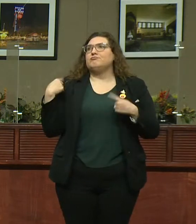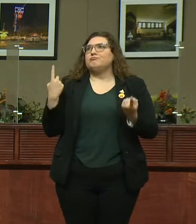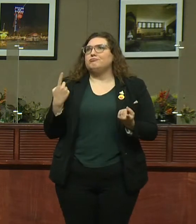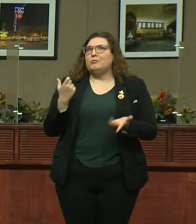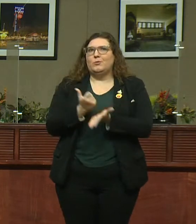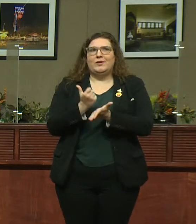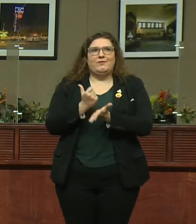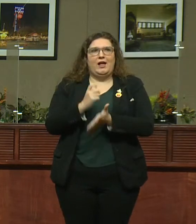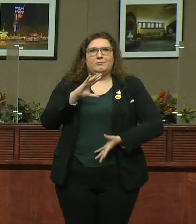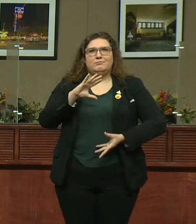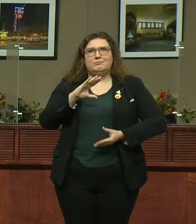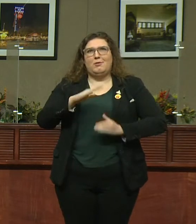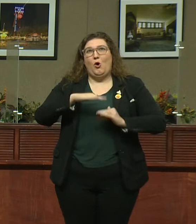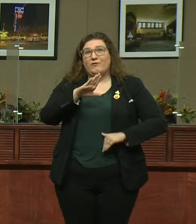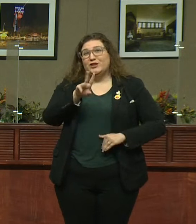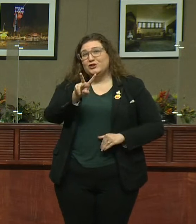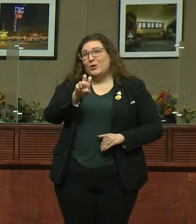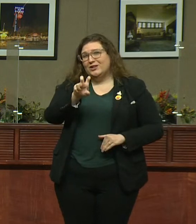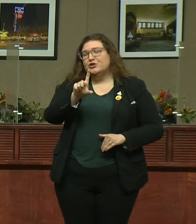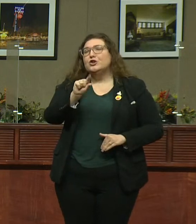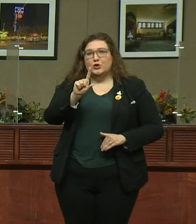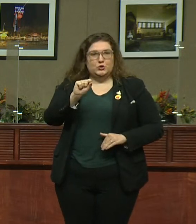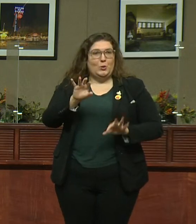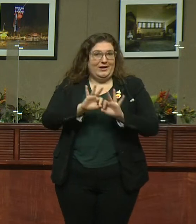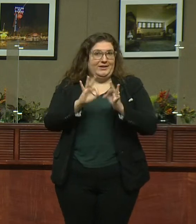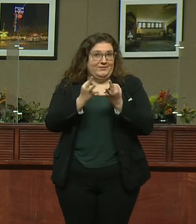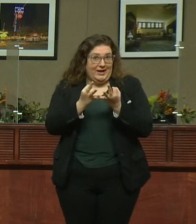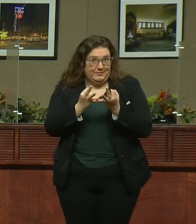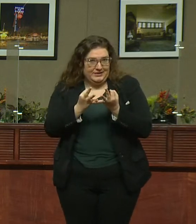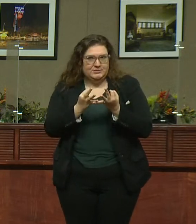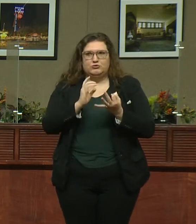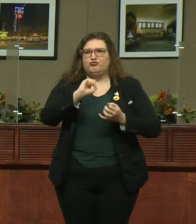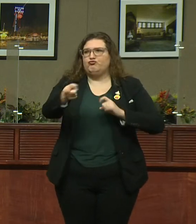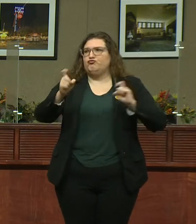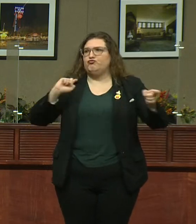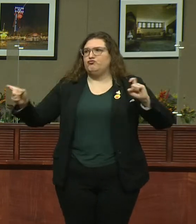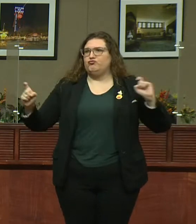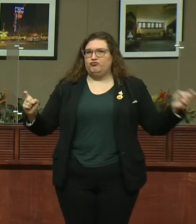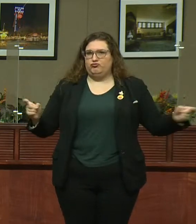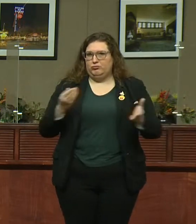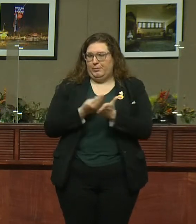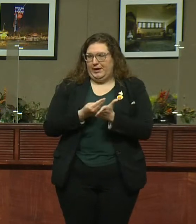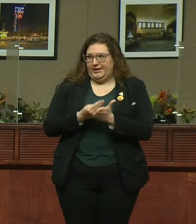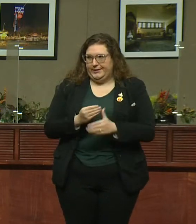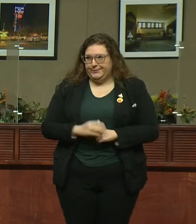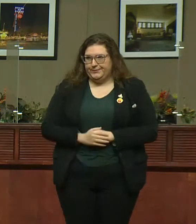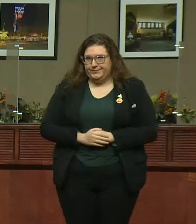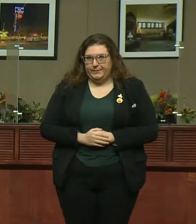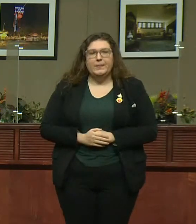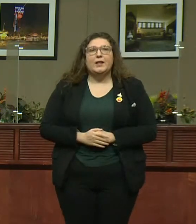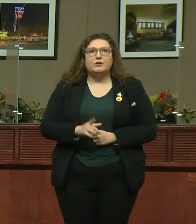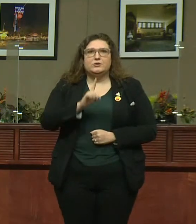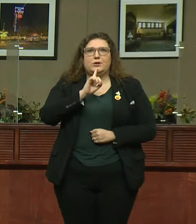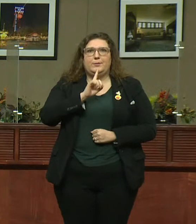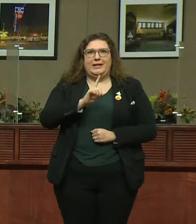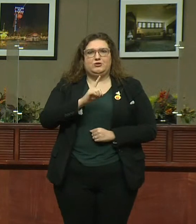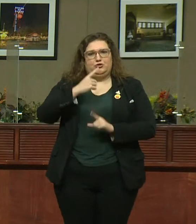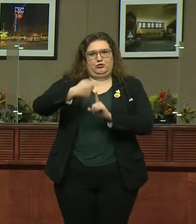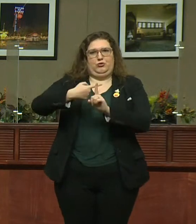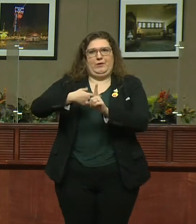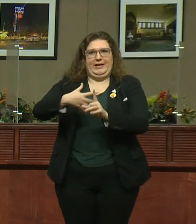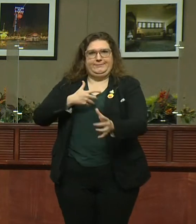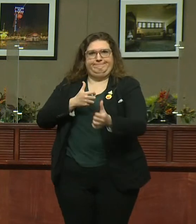220 families with nearly $700,000 in financial support to help them get current in their rent. The